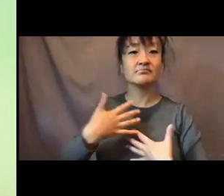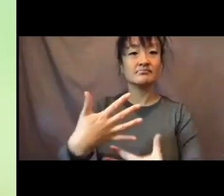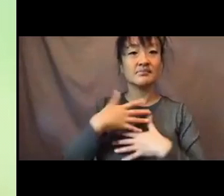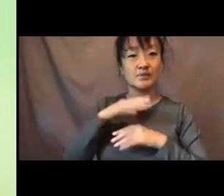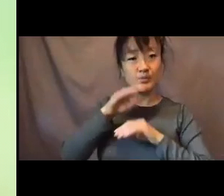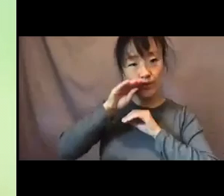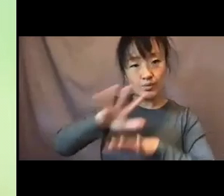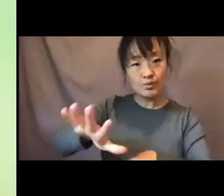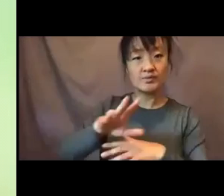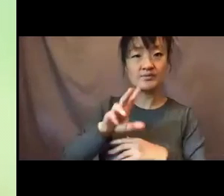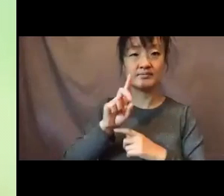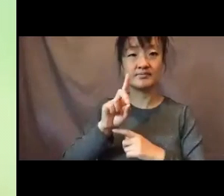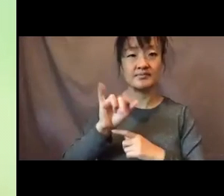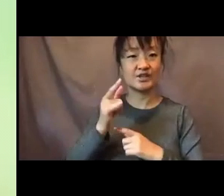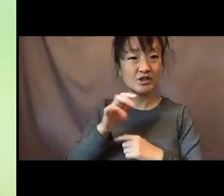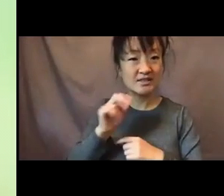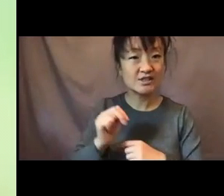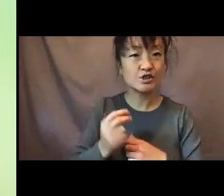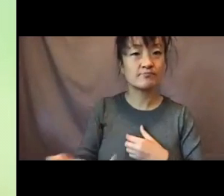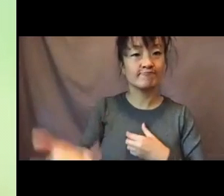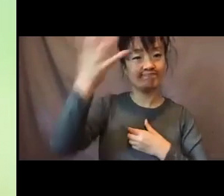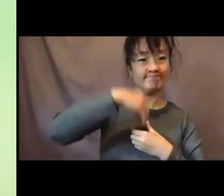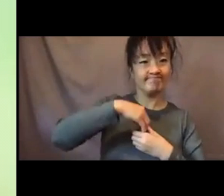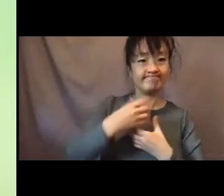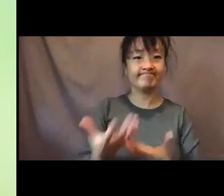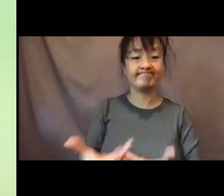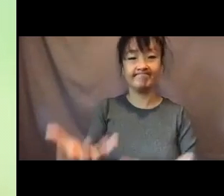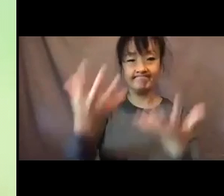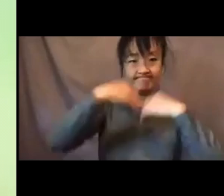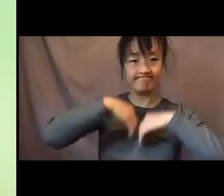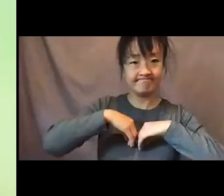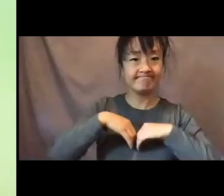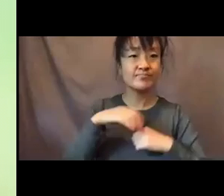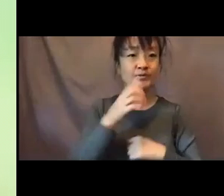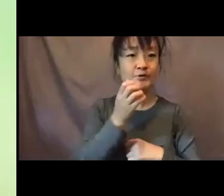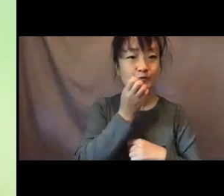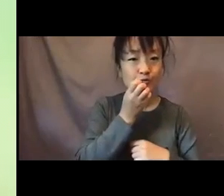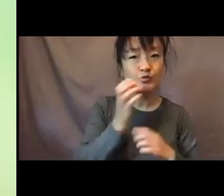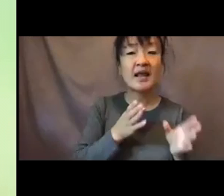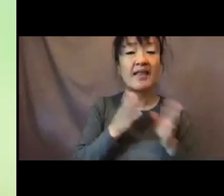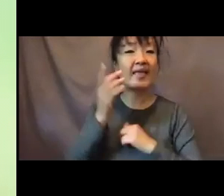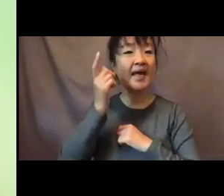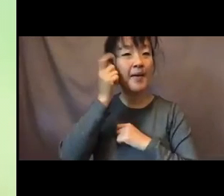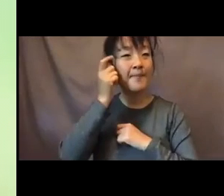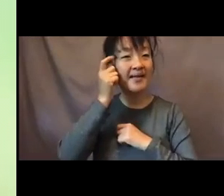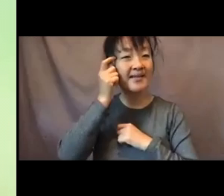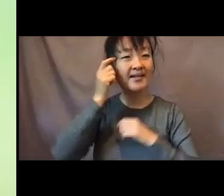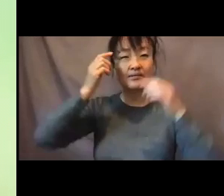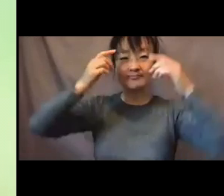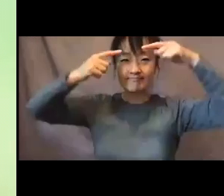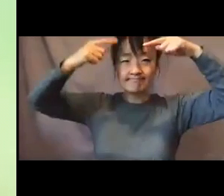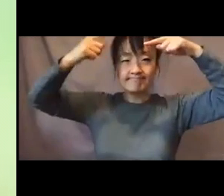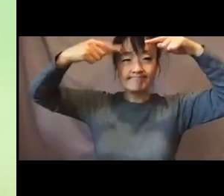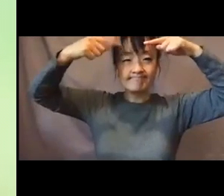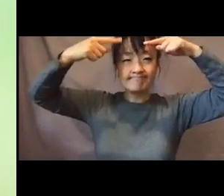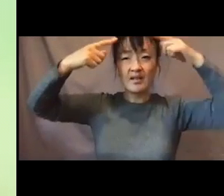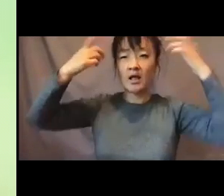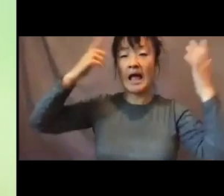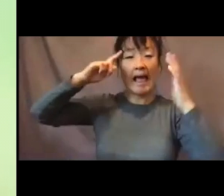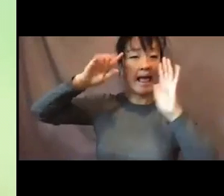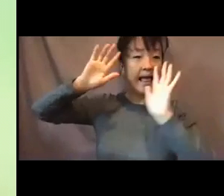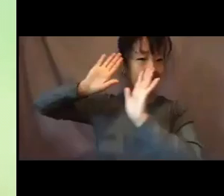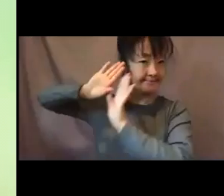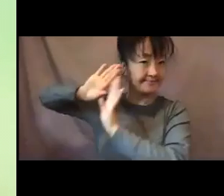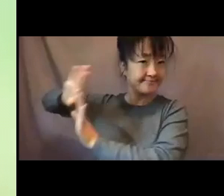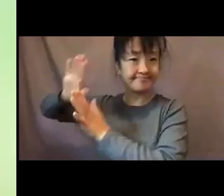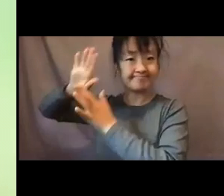and intake and food. It's also an acts of just sort of mental process, right? Just what can we let go of, right? This is